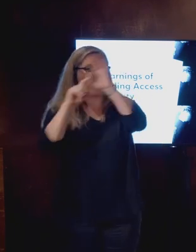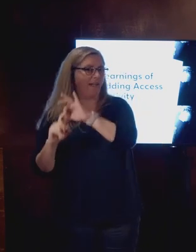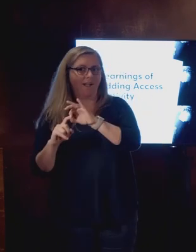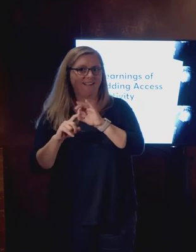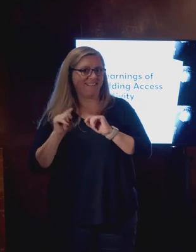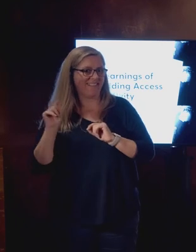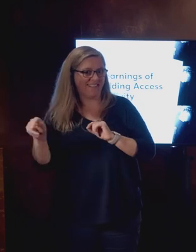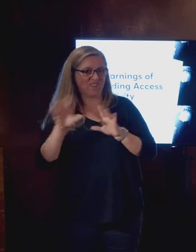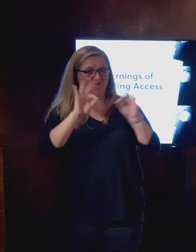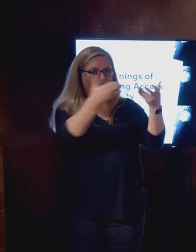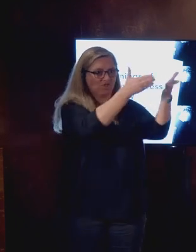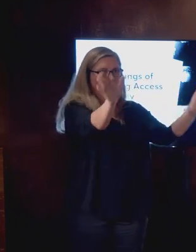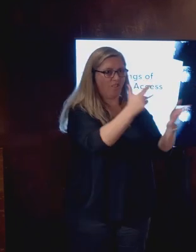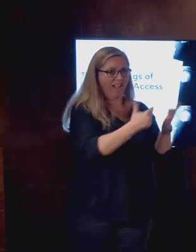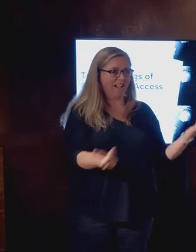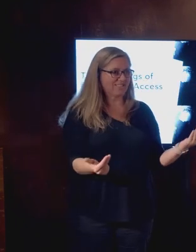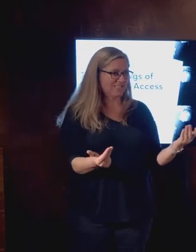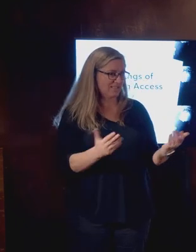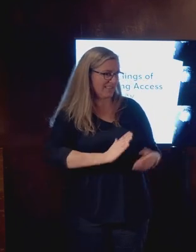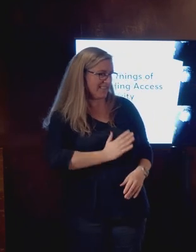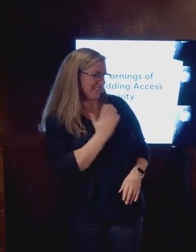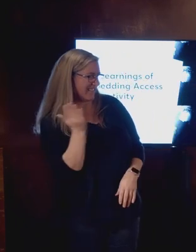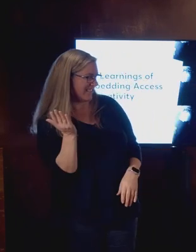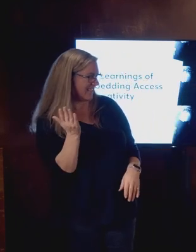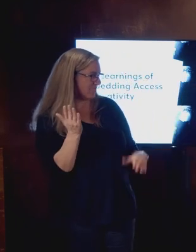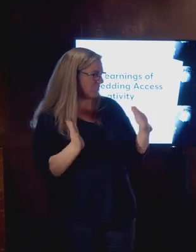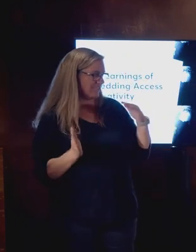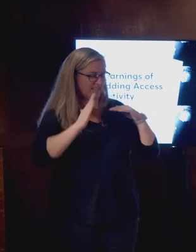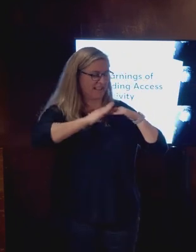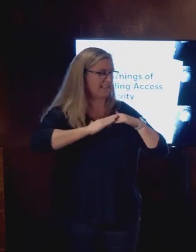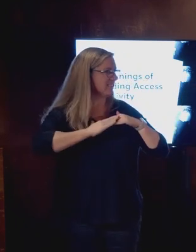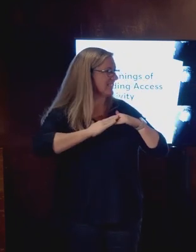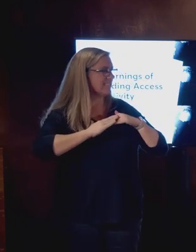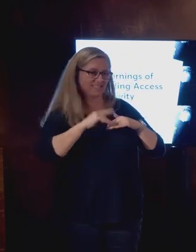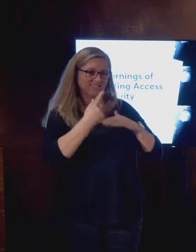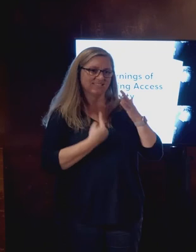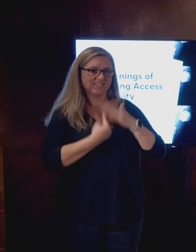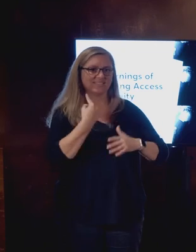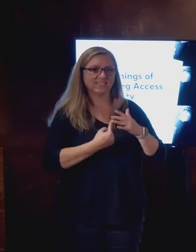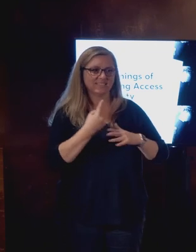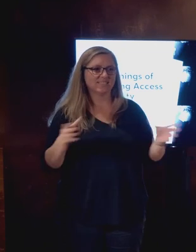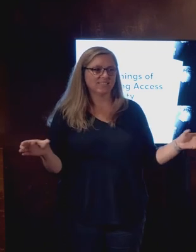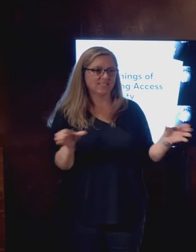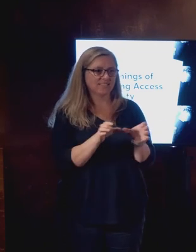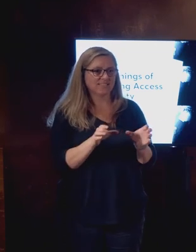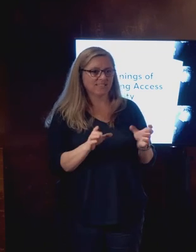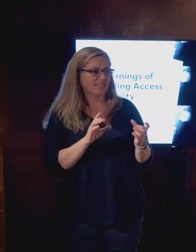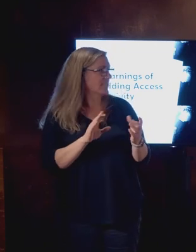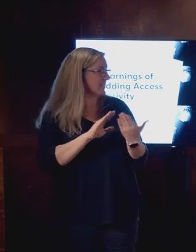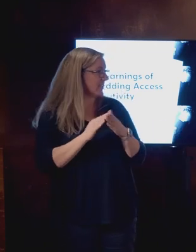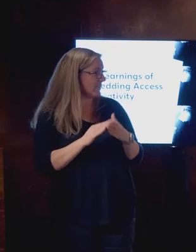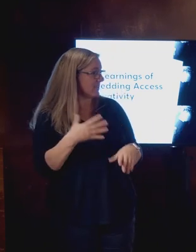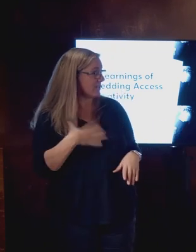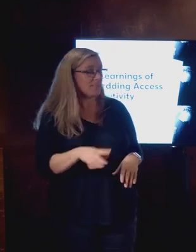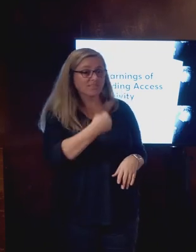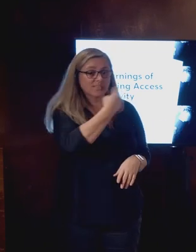through the general arts community. So it's just an interesting kind of overlap that happens there. Yeah. Is there anything else you wanted to